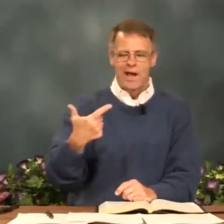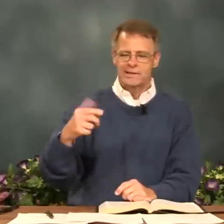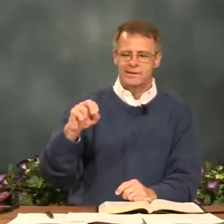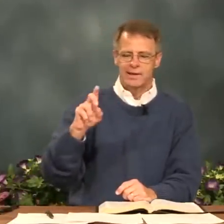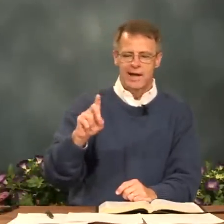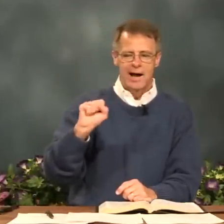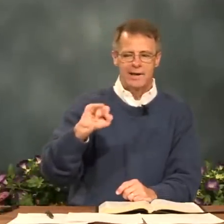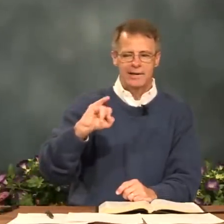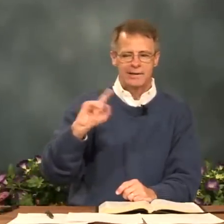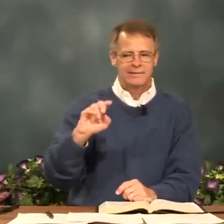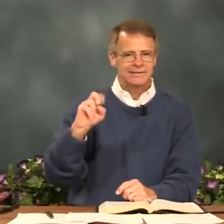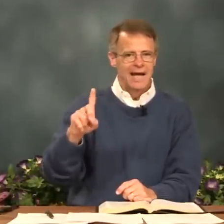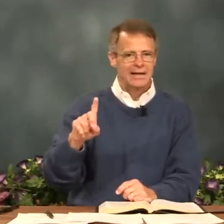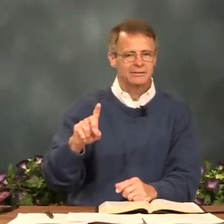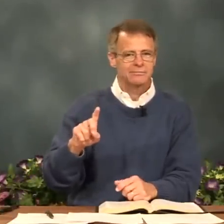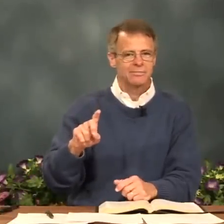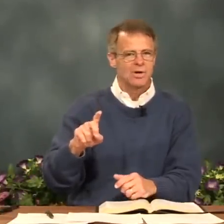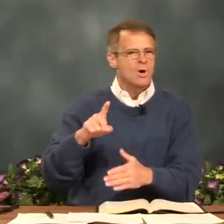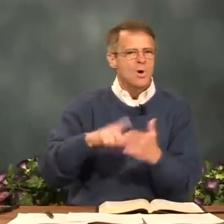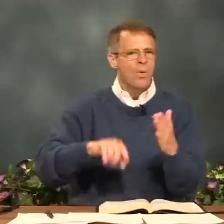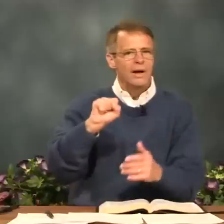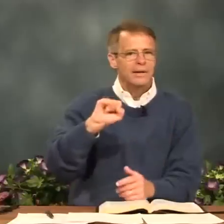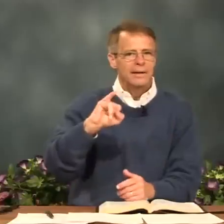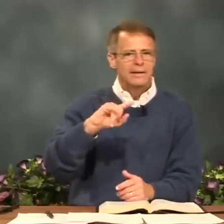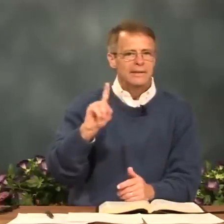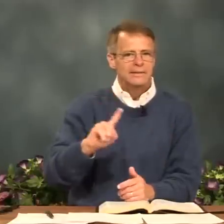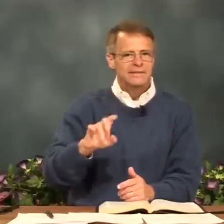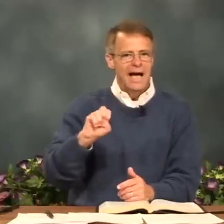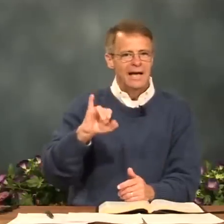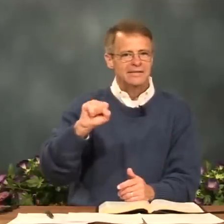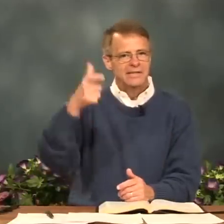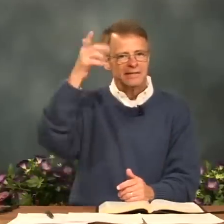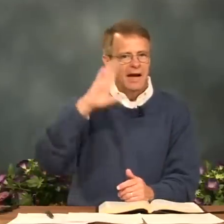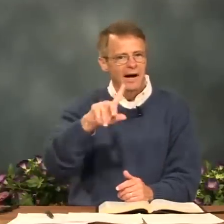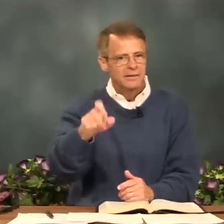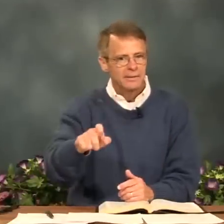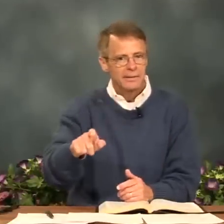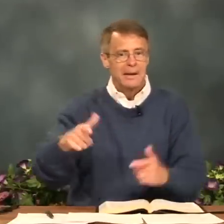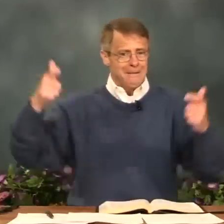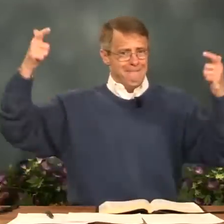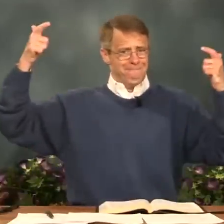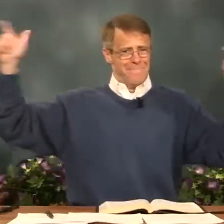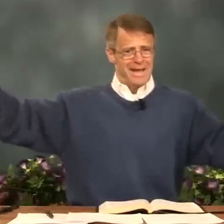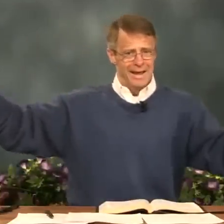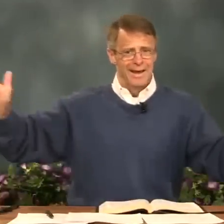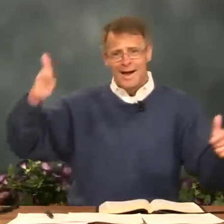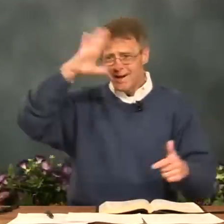always God-sized. What size is God? Big. God